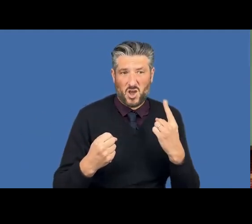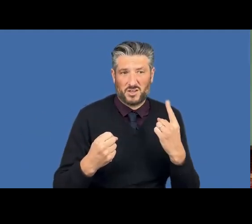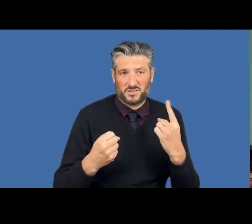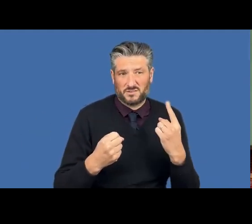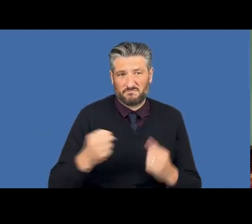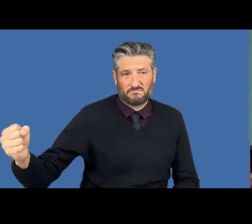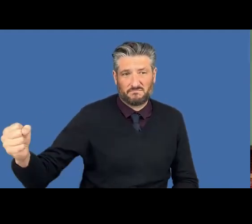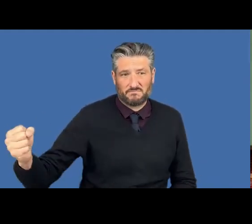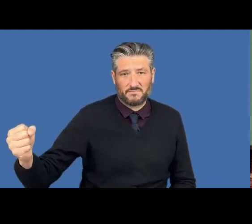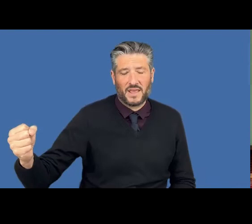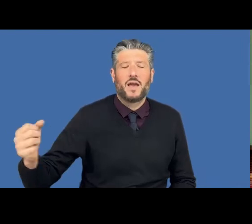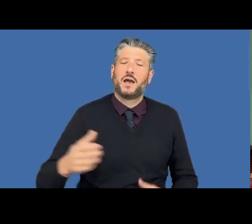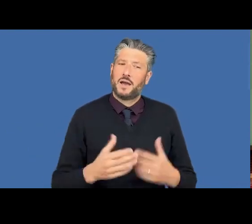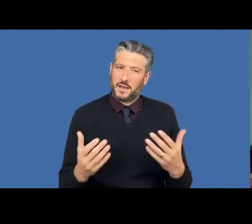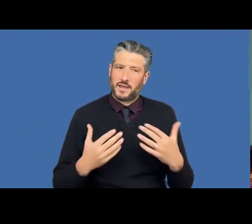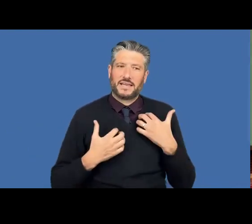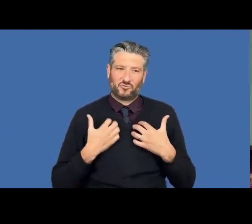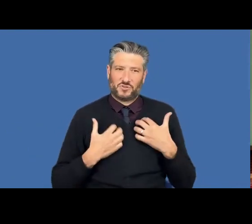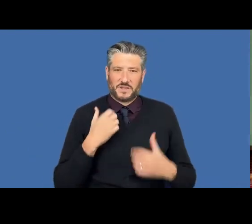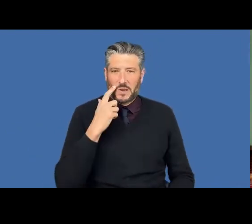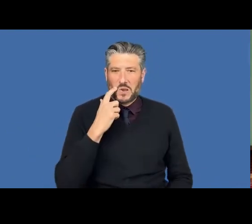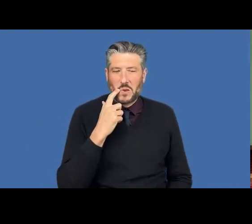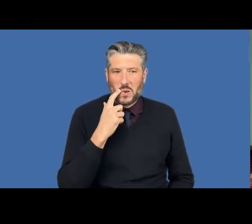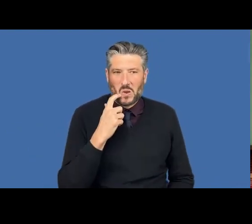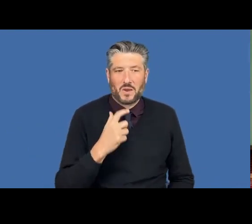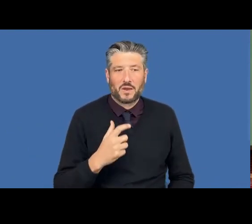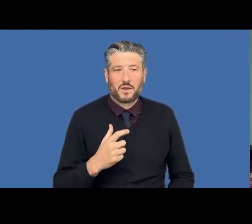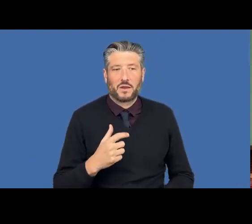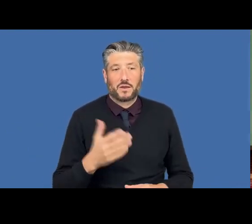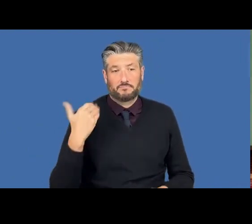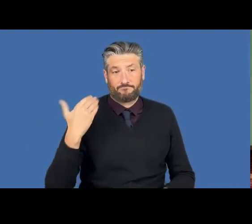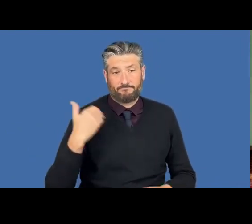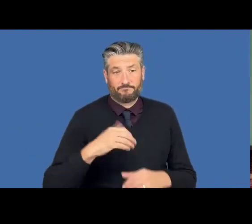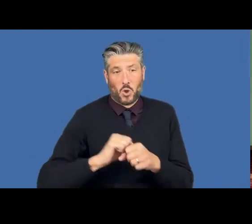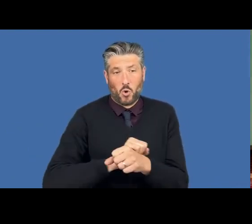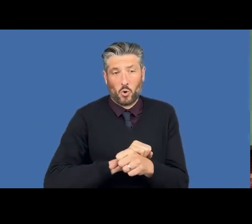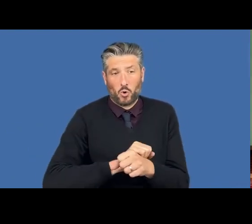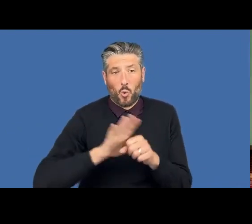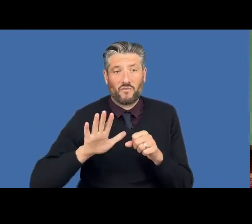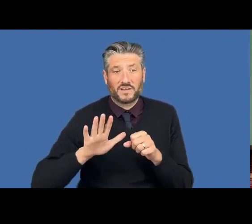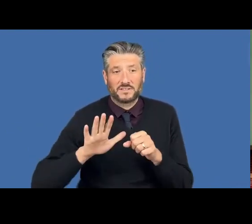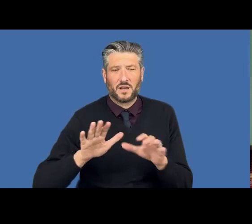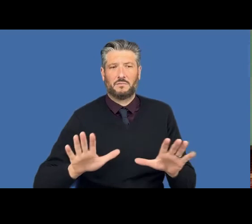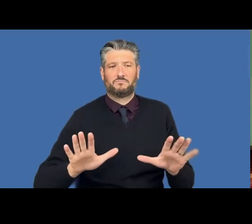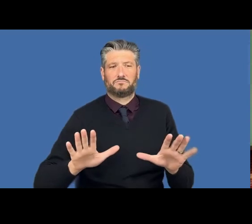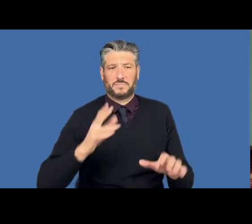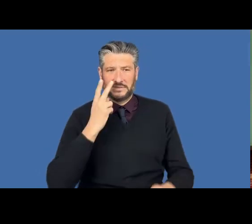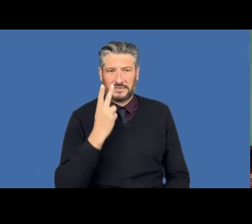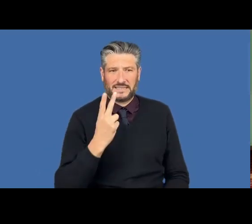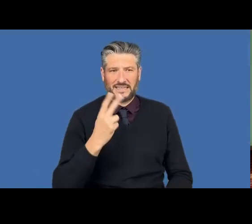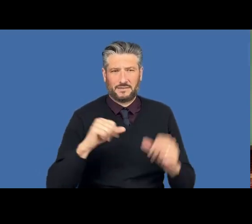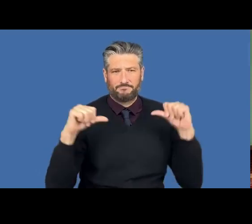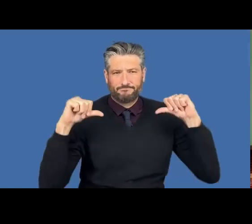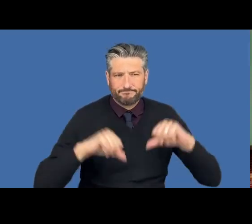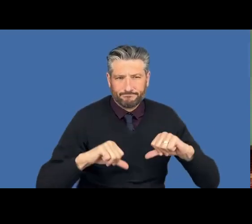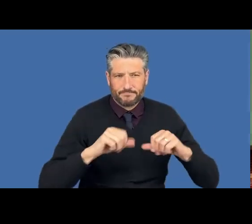case when we've worked at the pandemic has shown numerous adverse economic effects to so